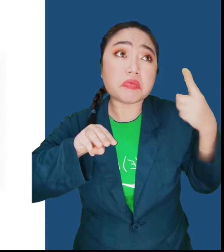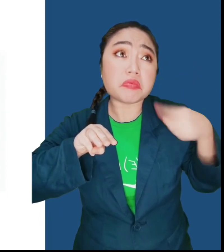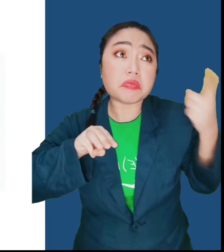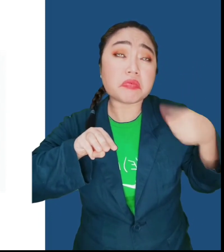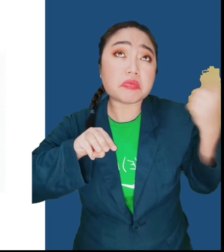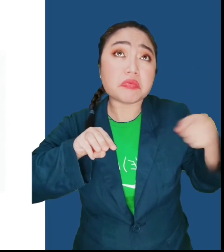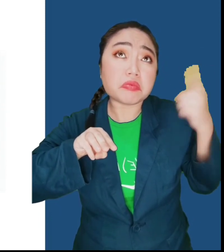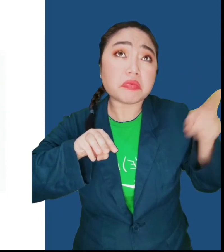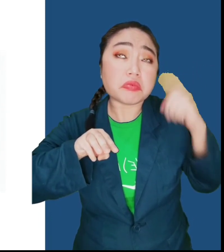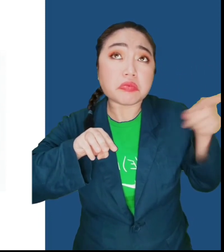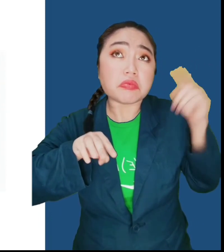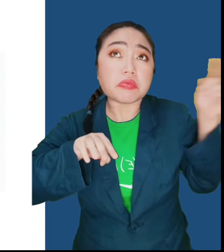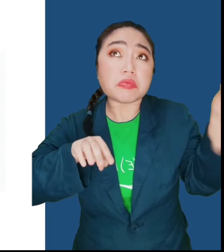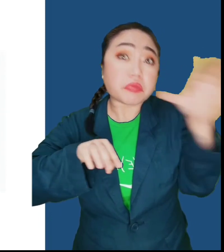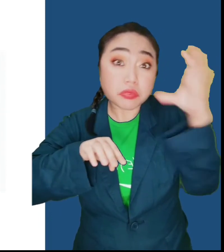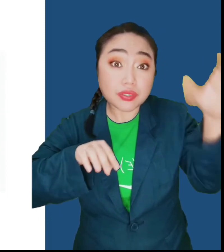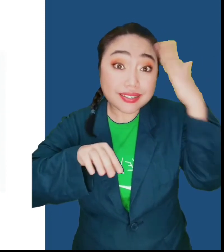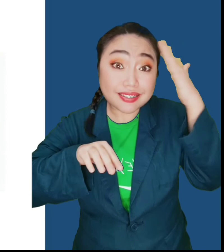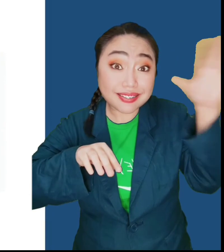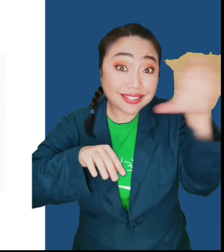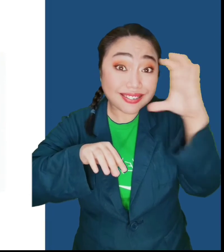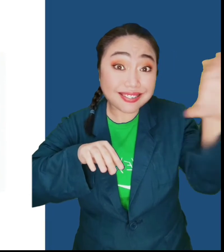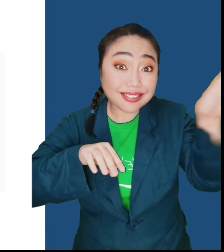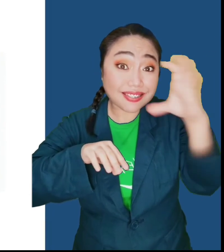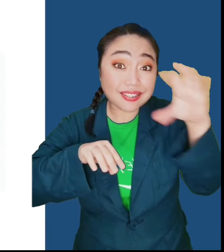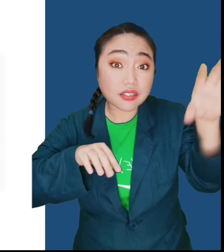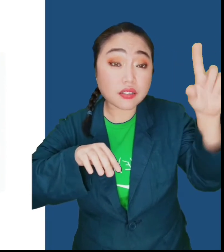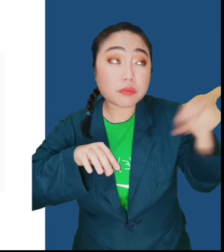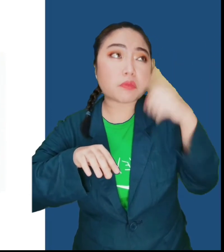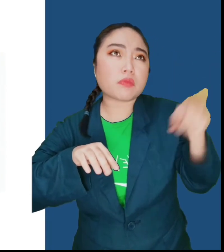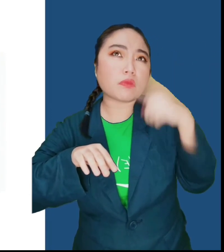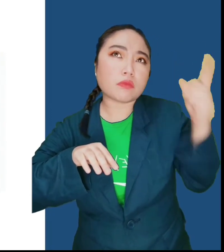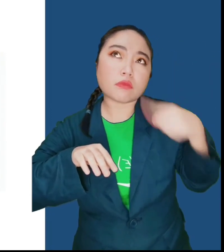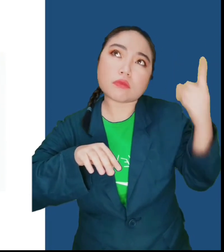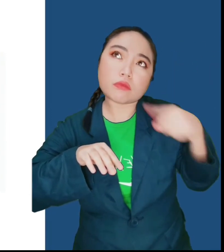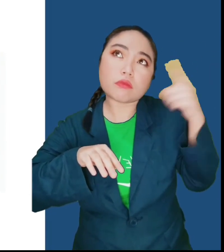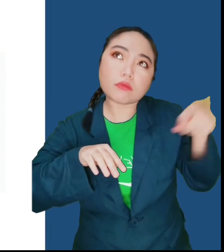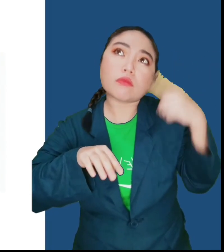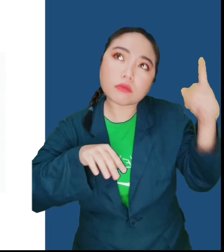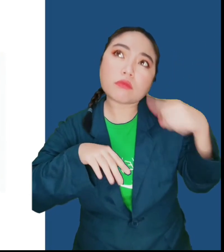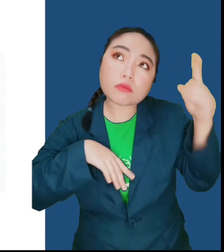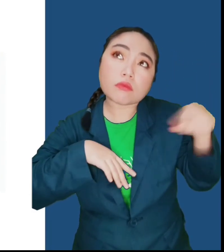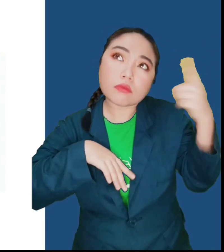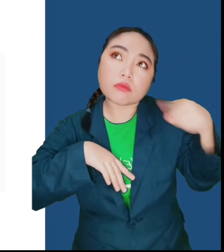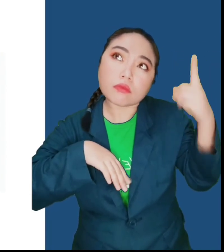and moving. You know the fan, right? Yeah, it will continue moving.